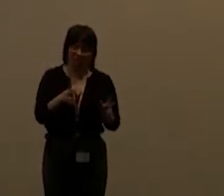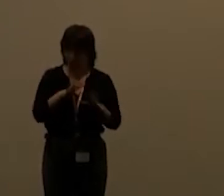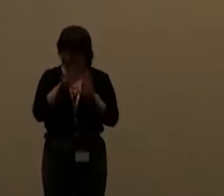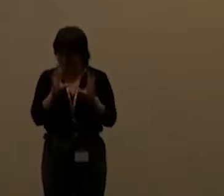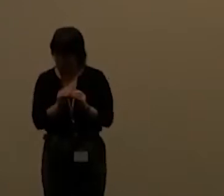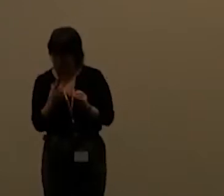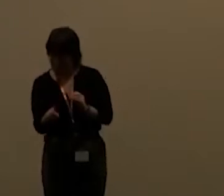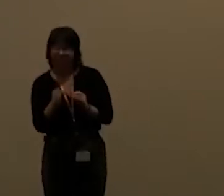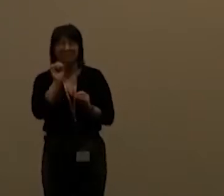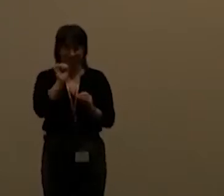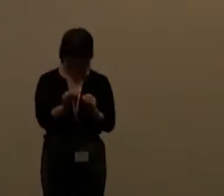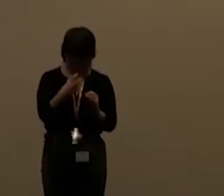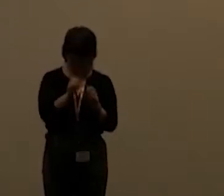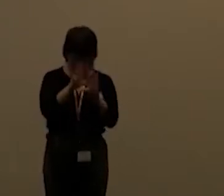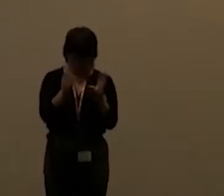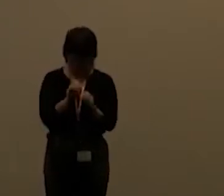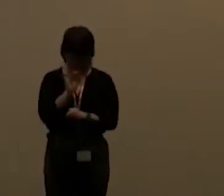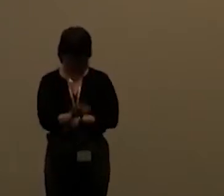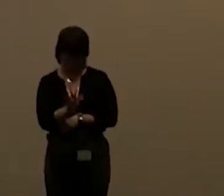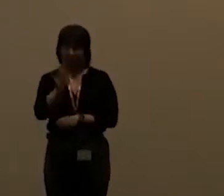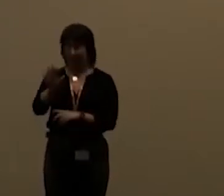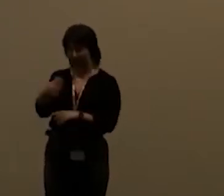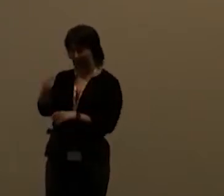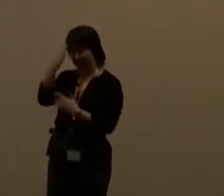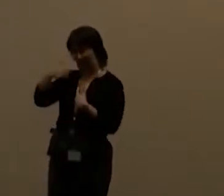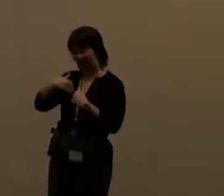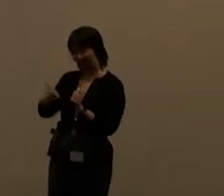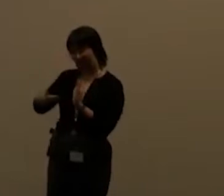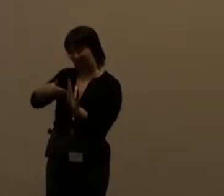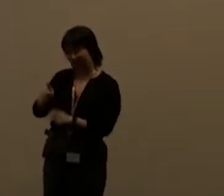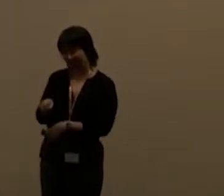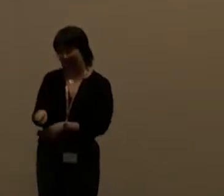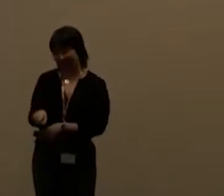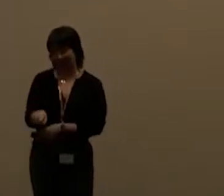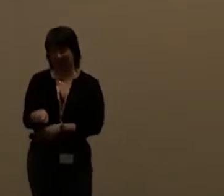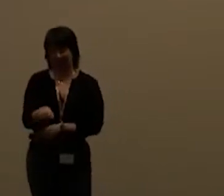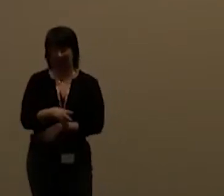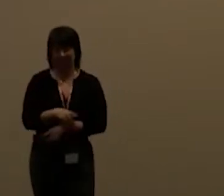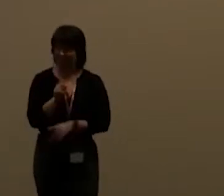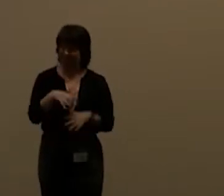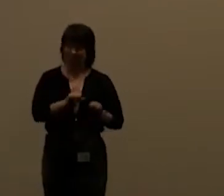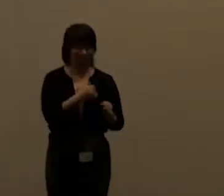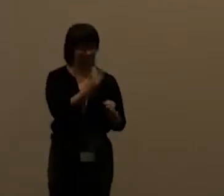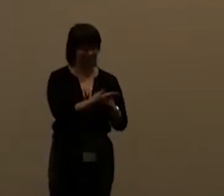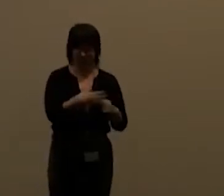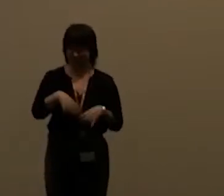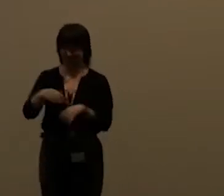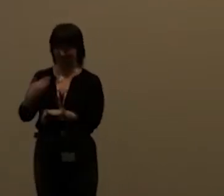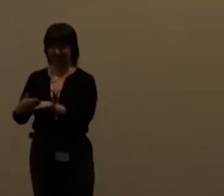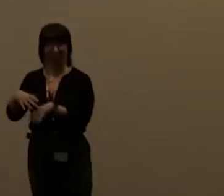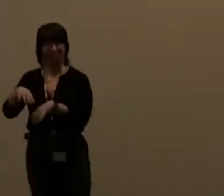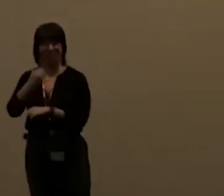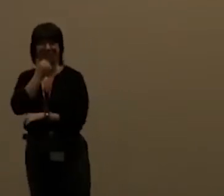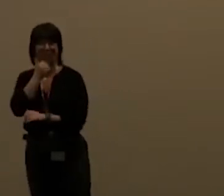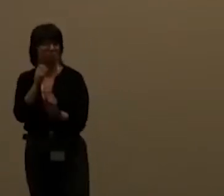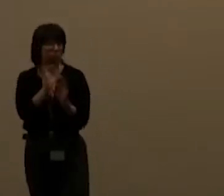everything in there. Looks like it did. There's our mental health day that we added. That looks great. And there's our start and end date. So now it looks like everything